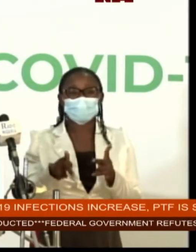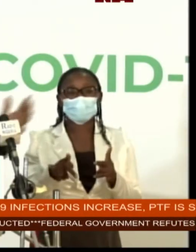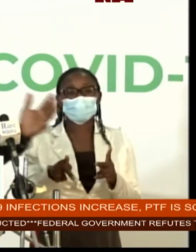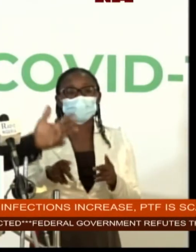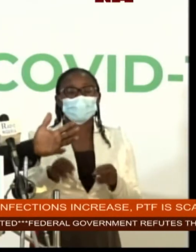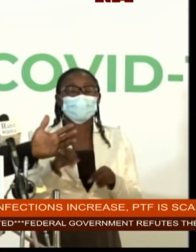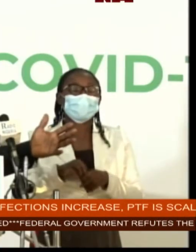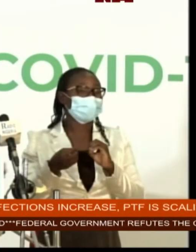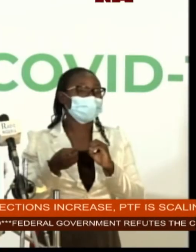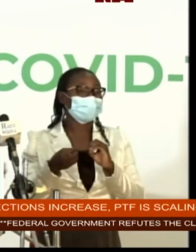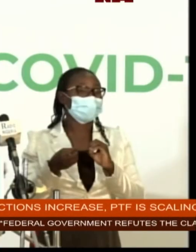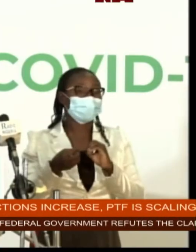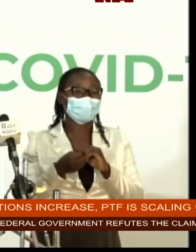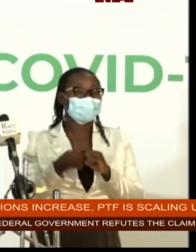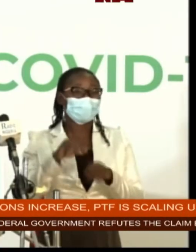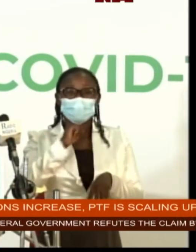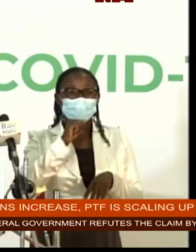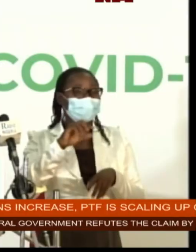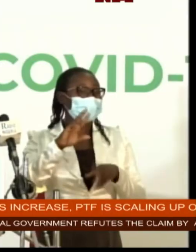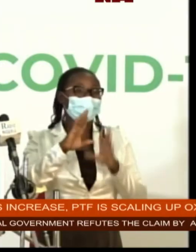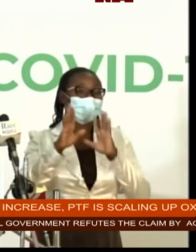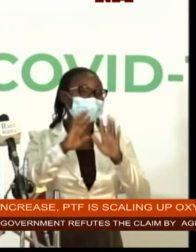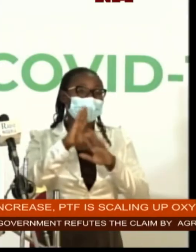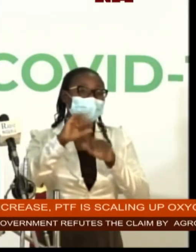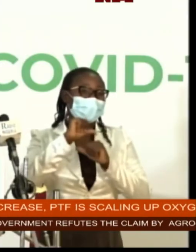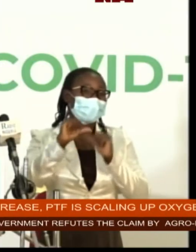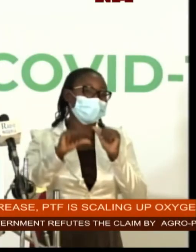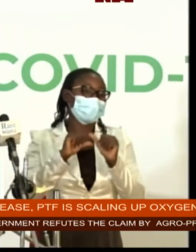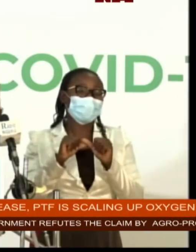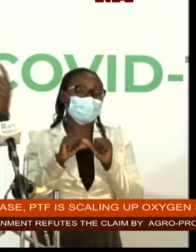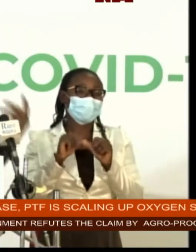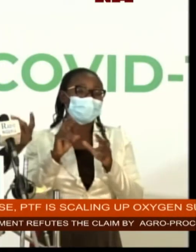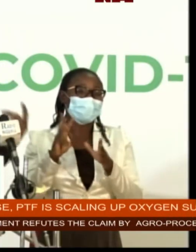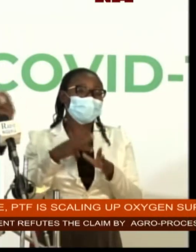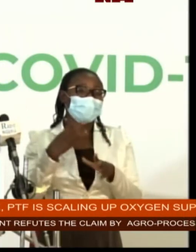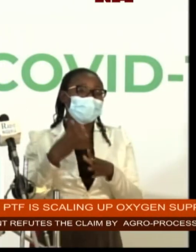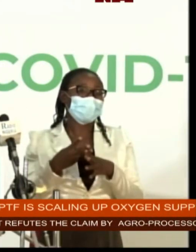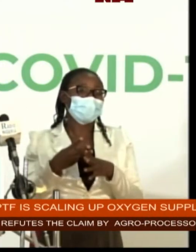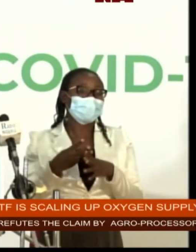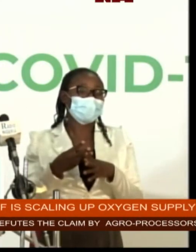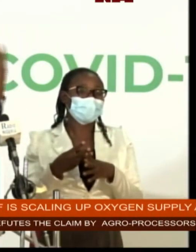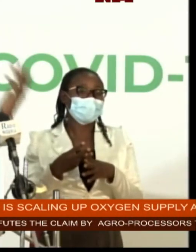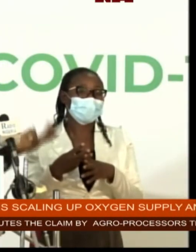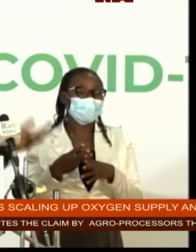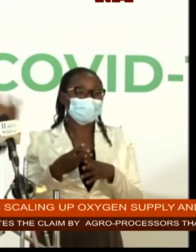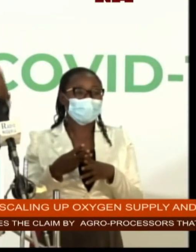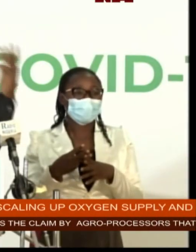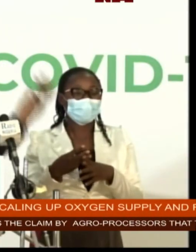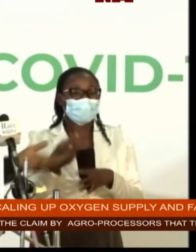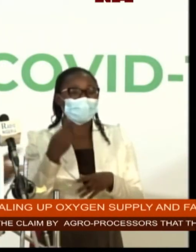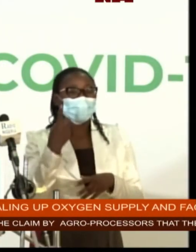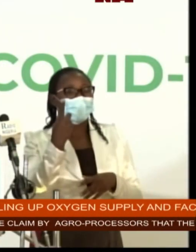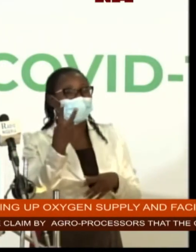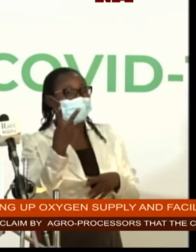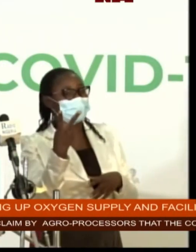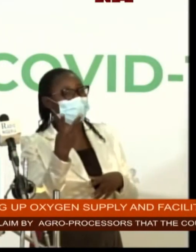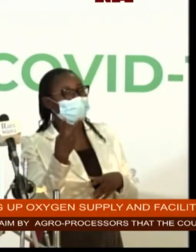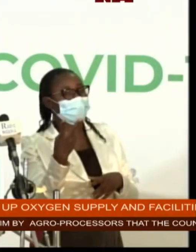In numbers, I'm not talking about whether I had lost close friends, I've lost